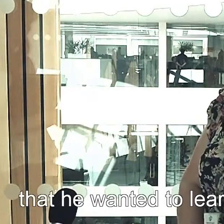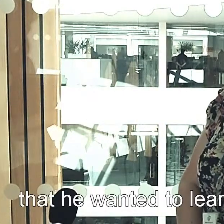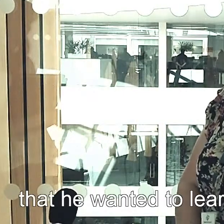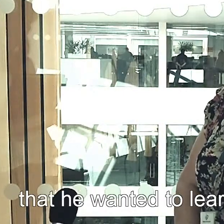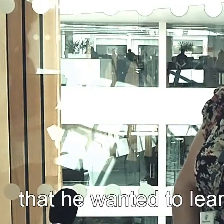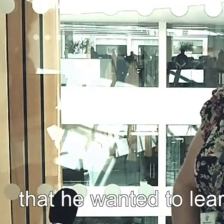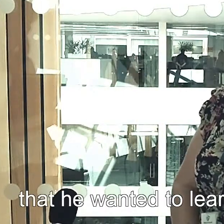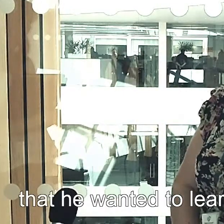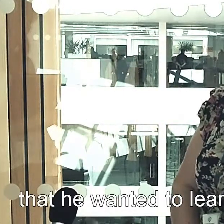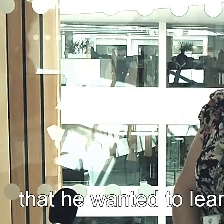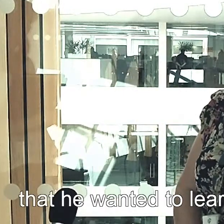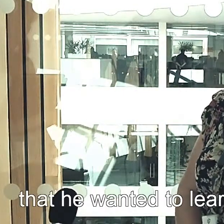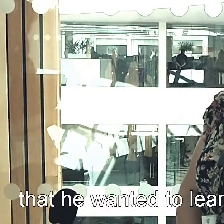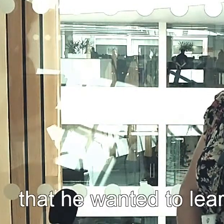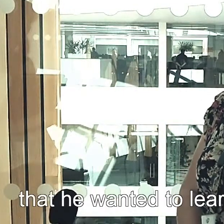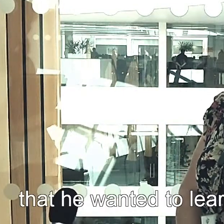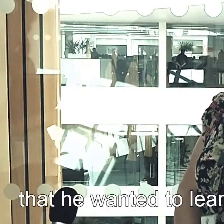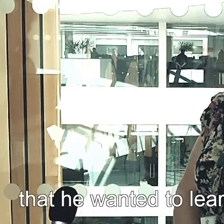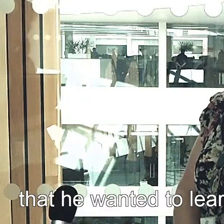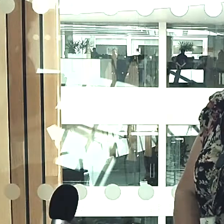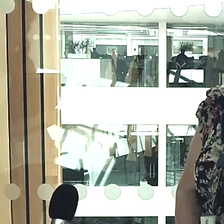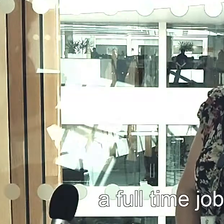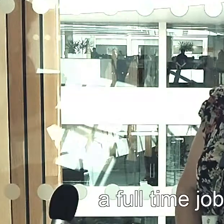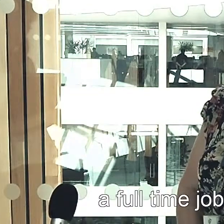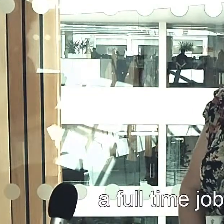learn to be able to then hopefully go and get a job,